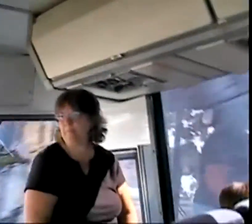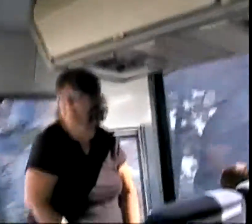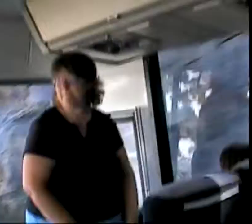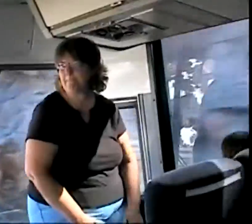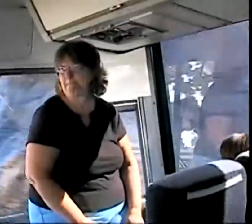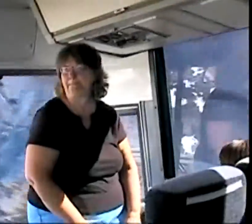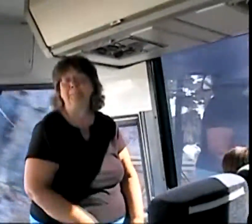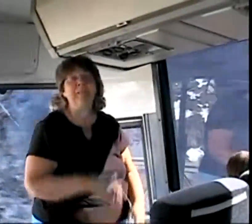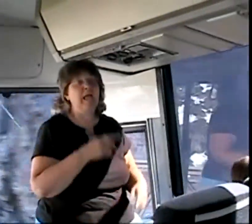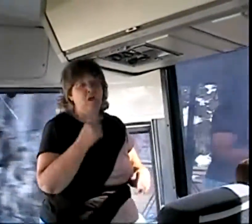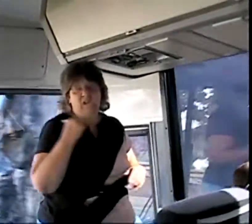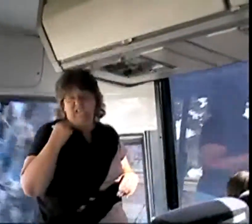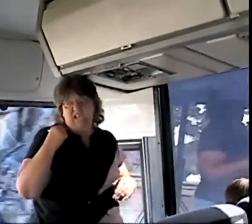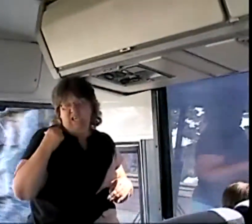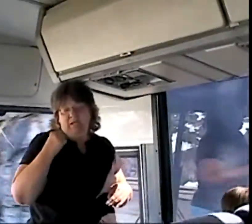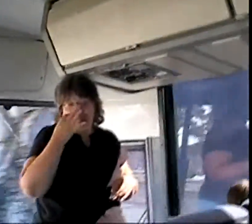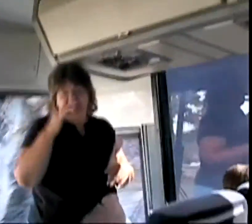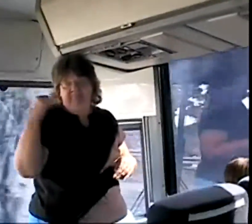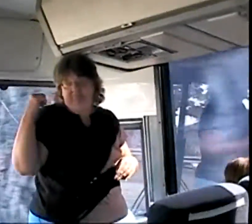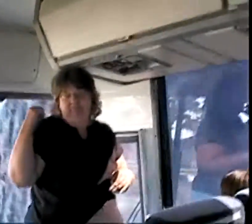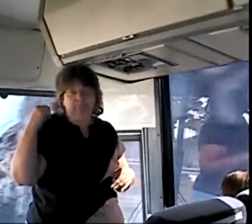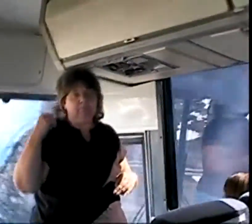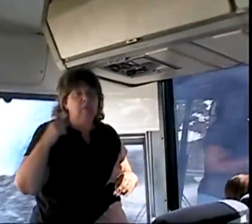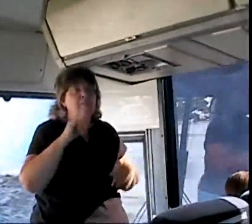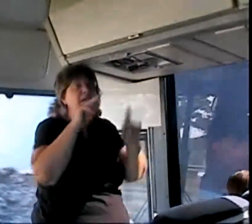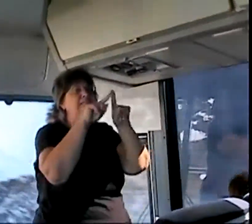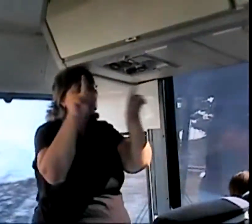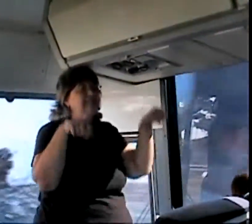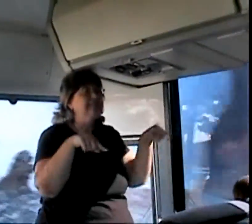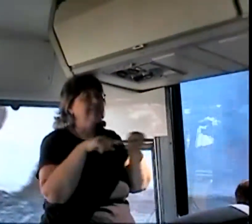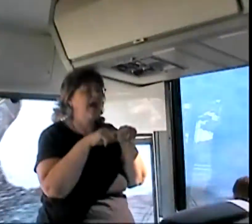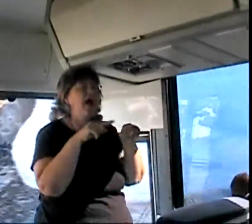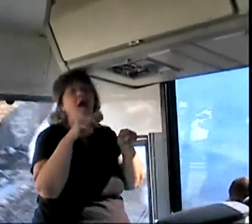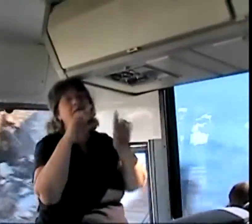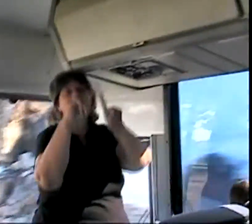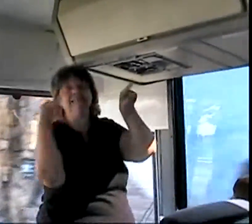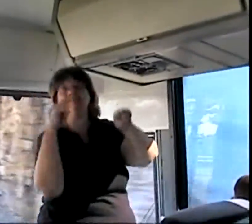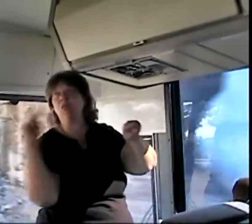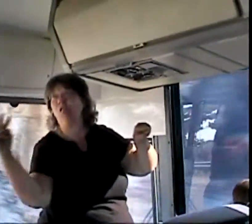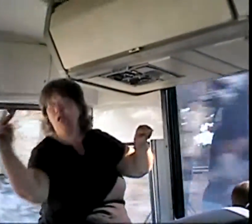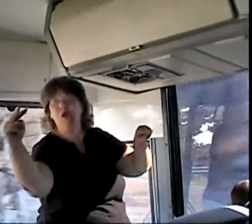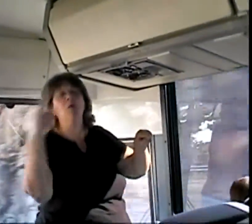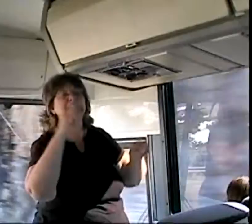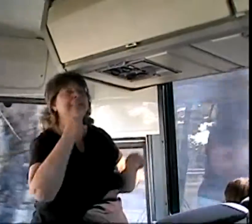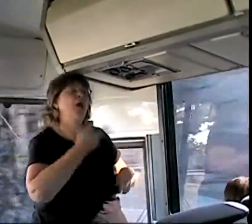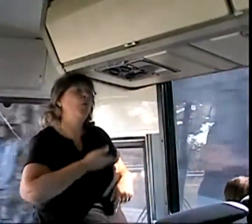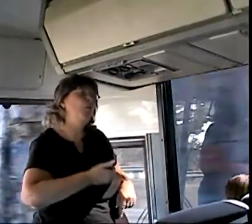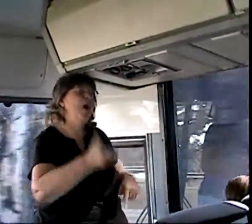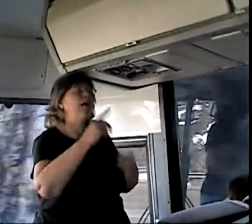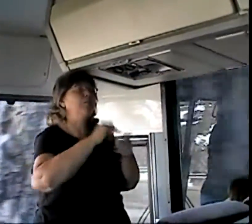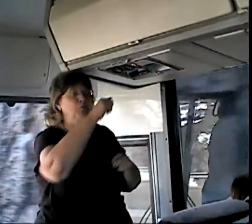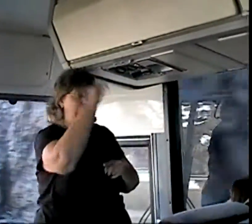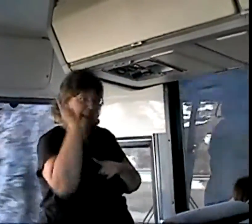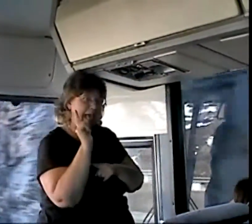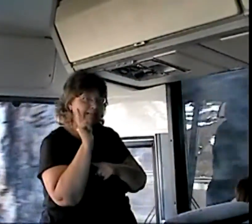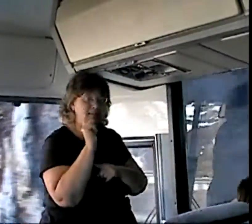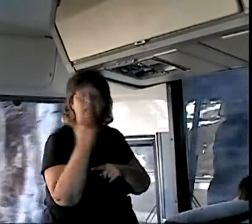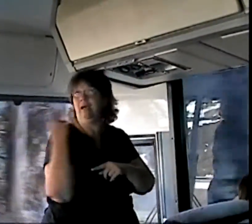Now up ahead, with its back to us, is a sign that says "Welcome to Alaska." Further ahead, facing us, you'll see a